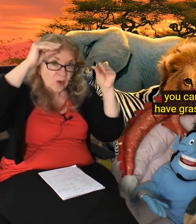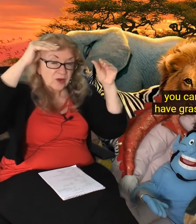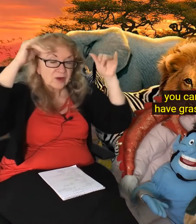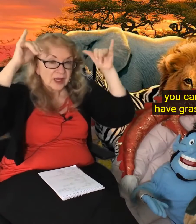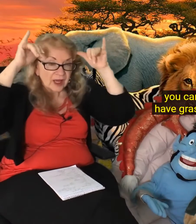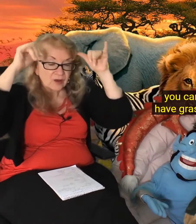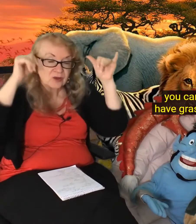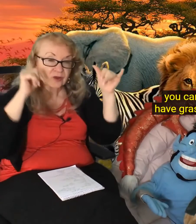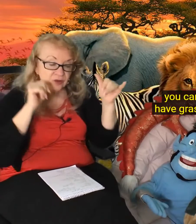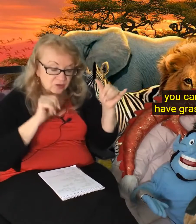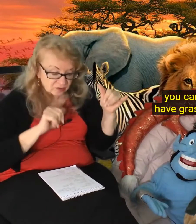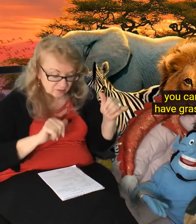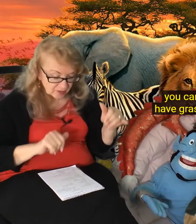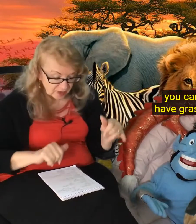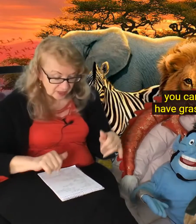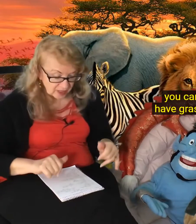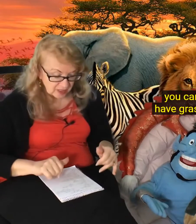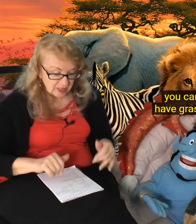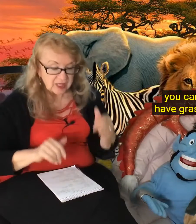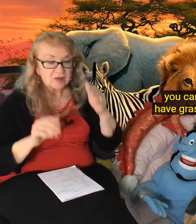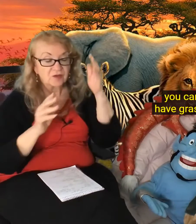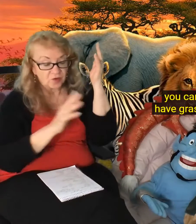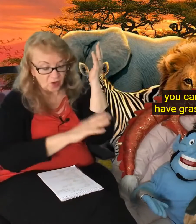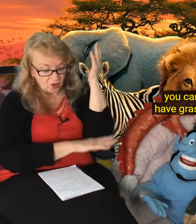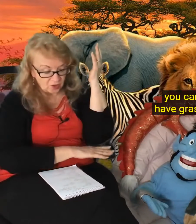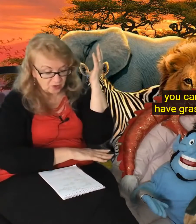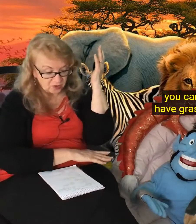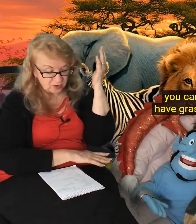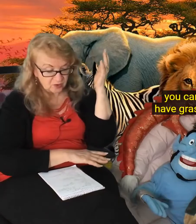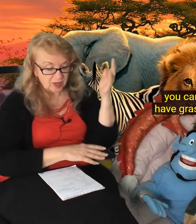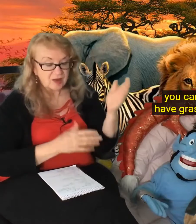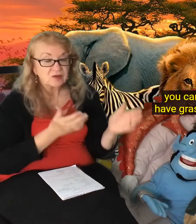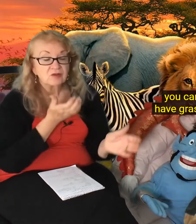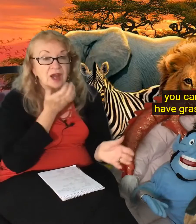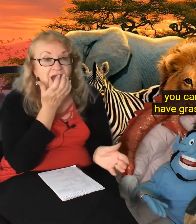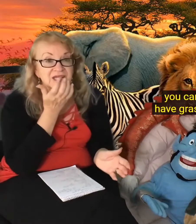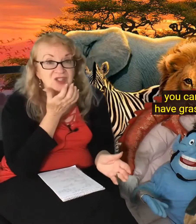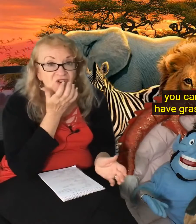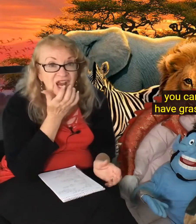or cowgirl. In the fall, you have grass or hay.